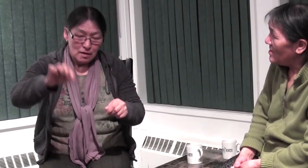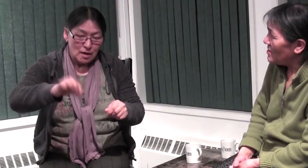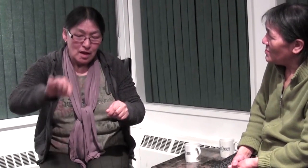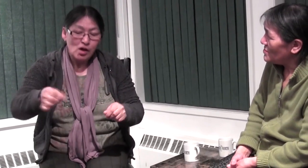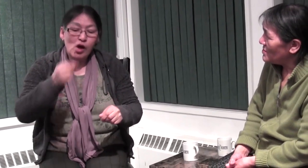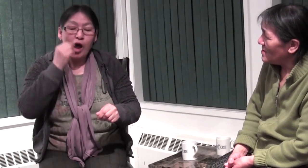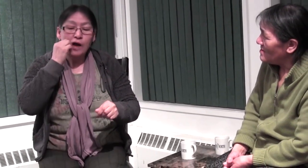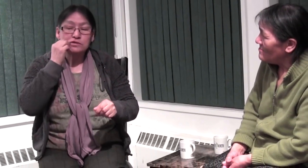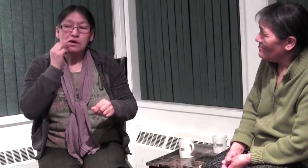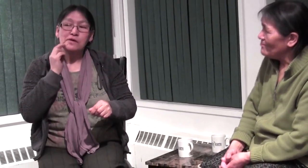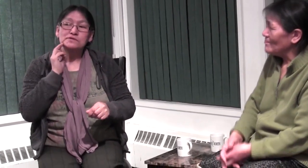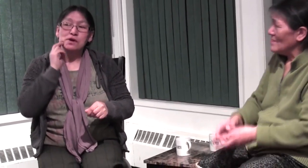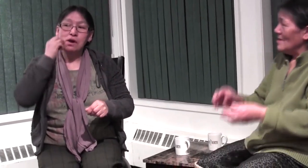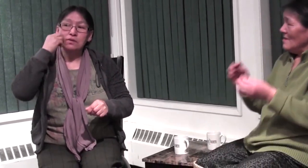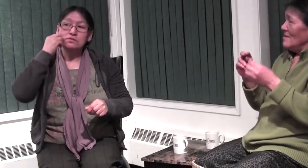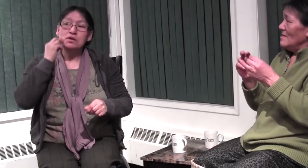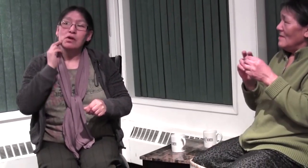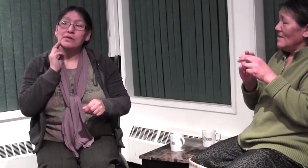they use